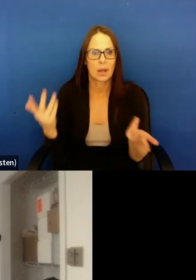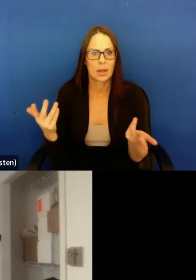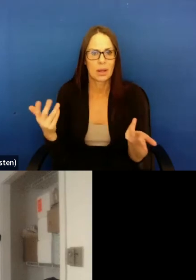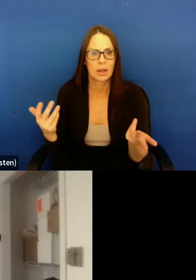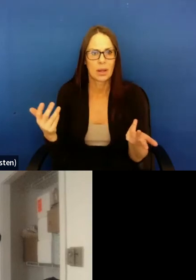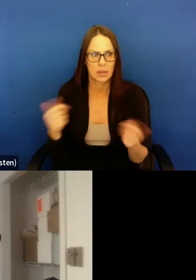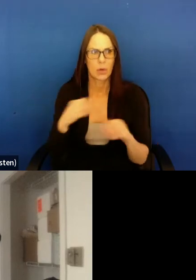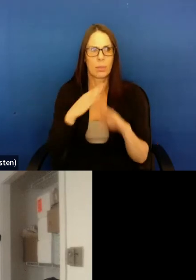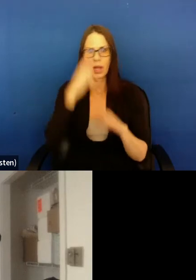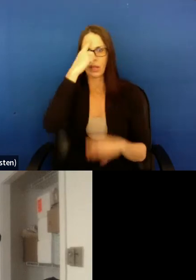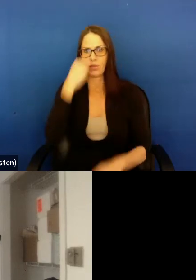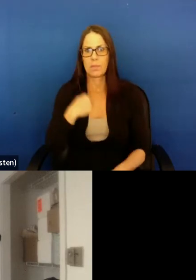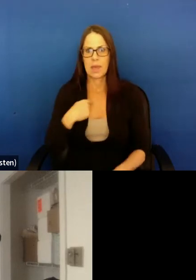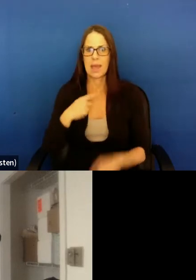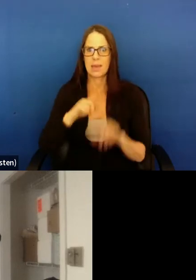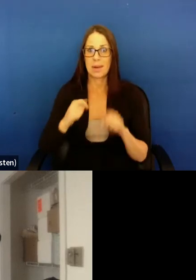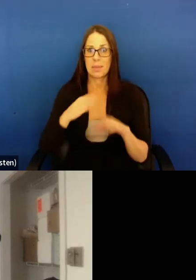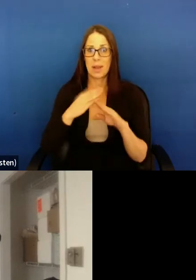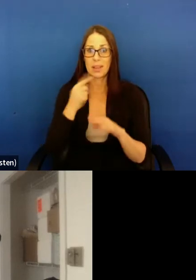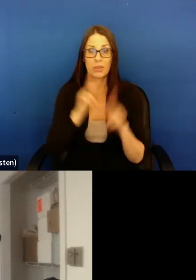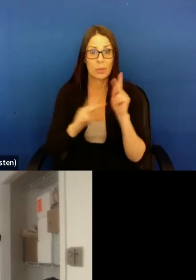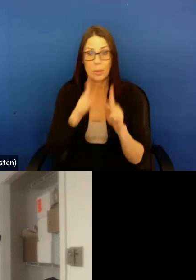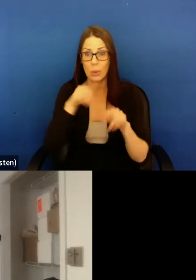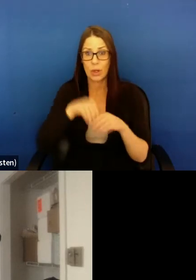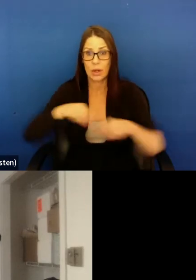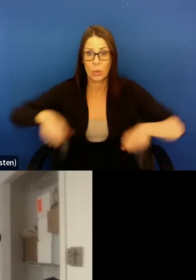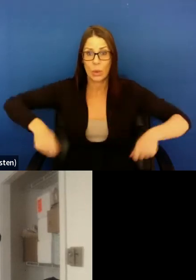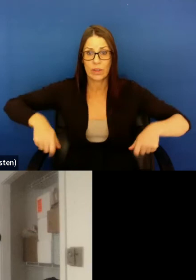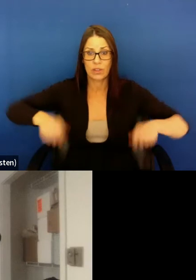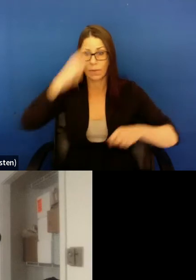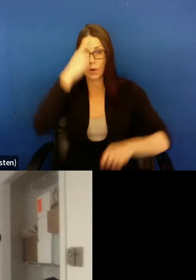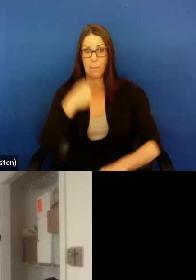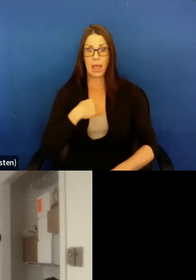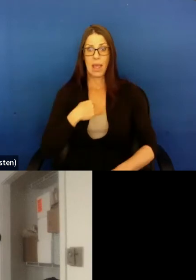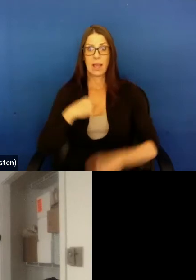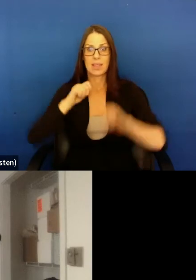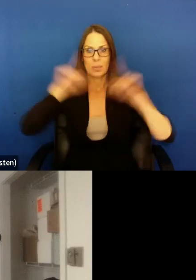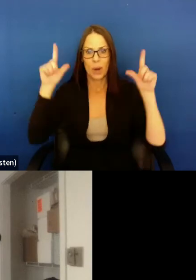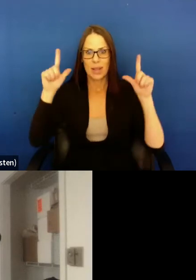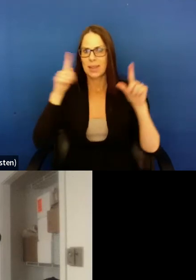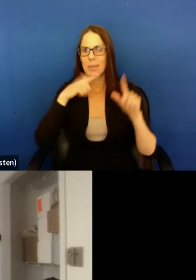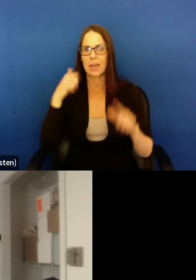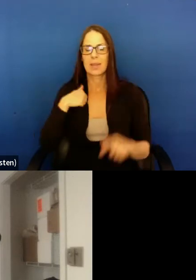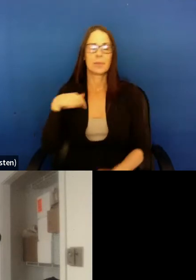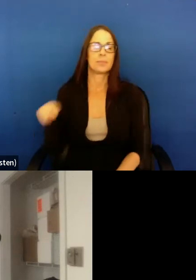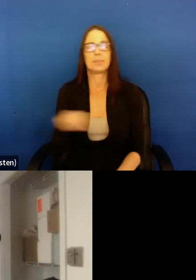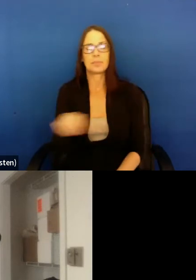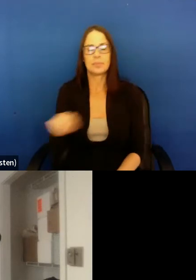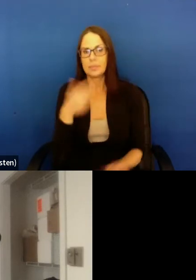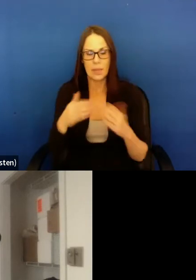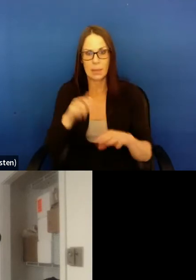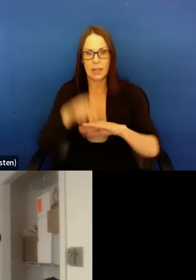for me, but they're blockage for people who are using wheelchairs. But for me, it's almost surprising. Sometimes I come across it and I might trip. So just